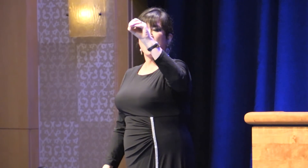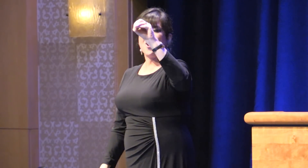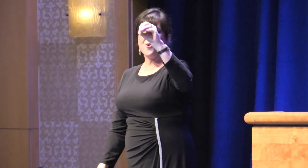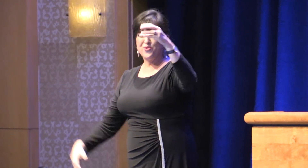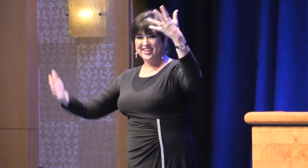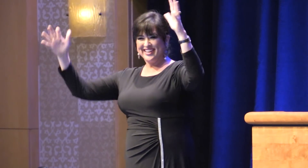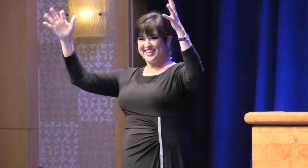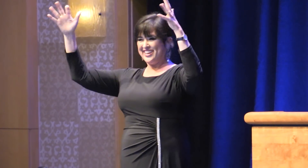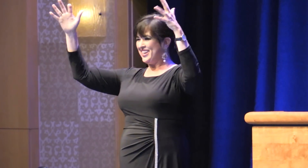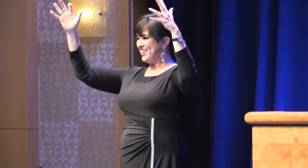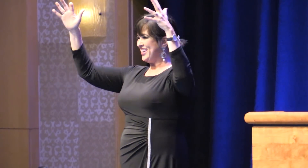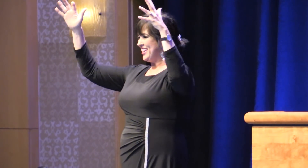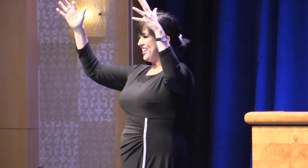Roberta Cordano.